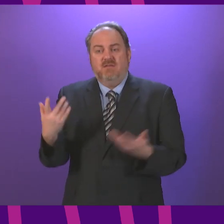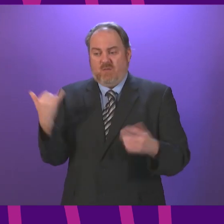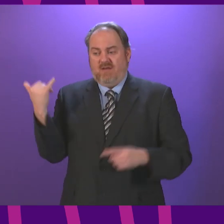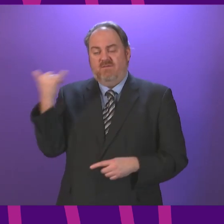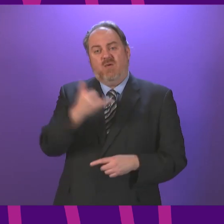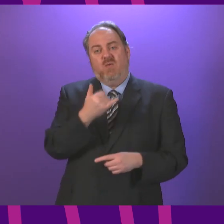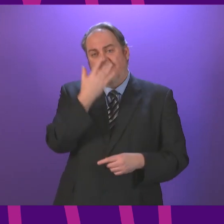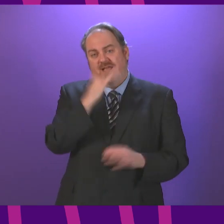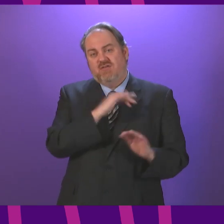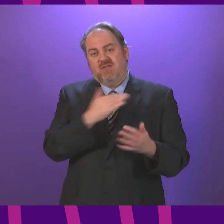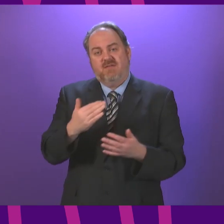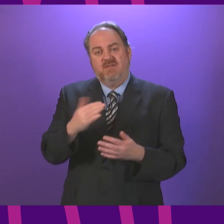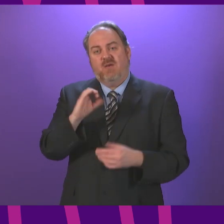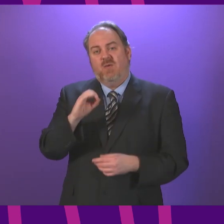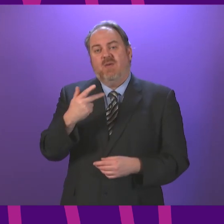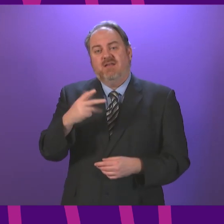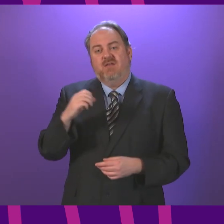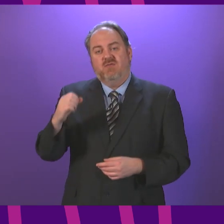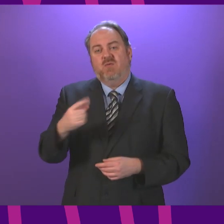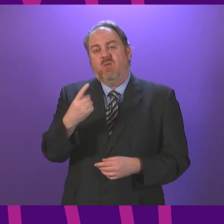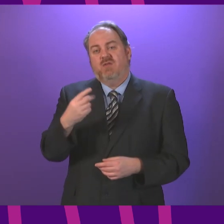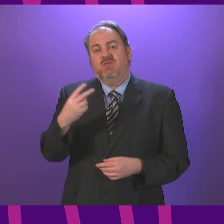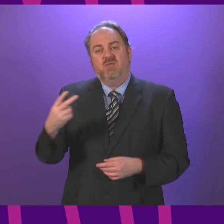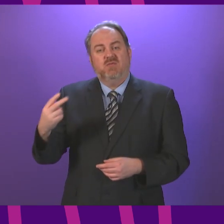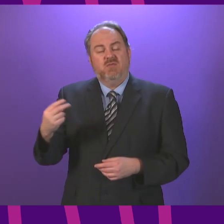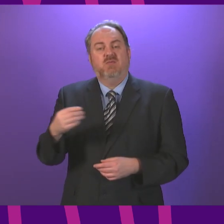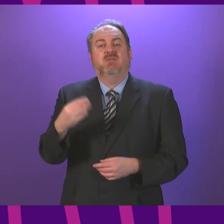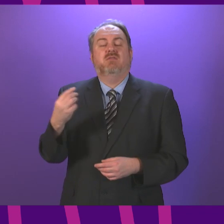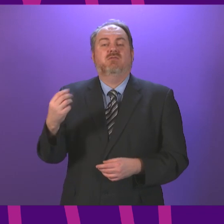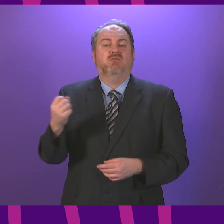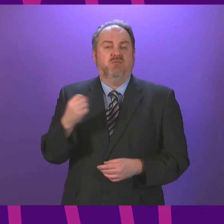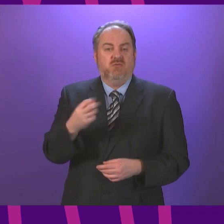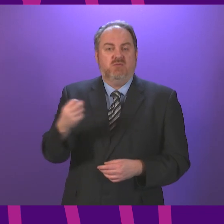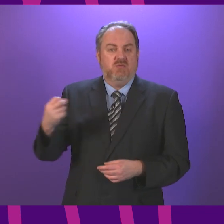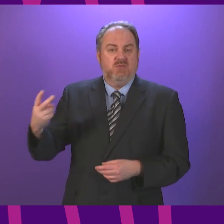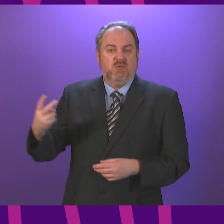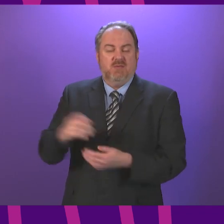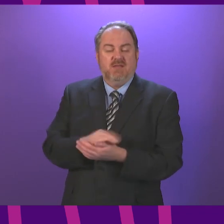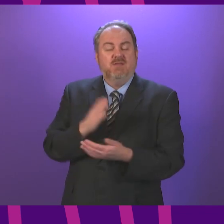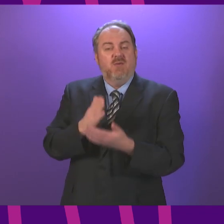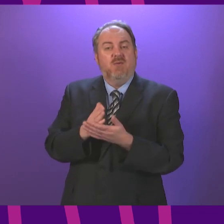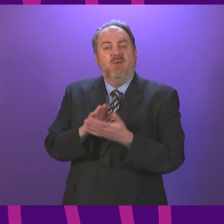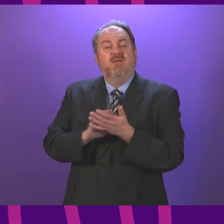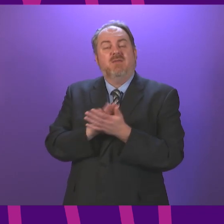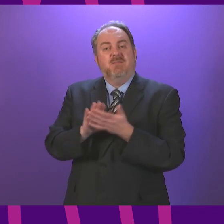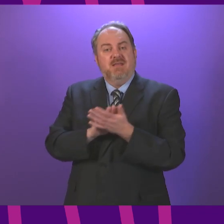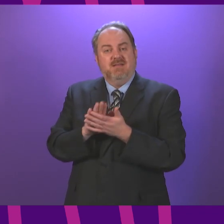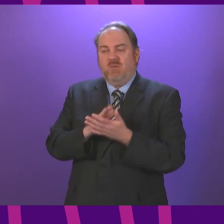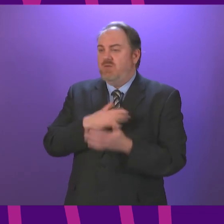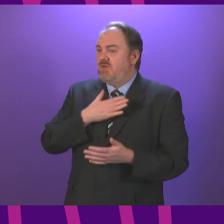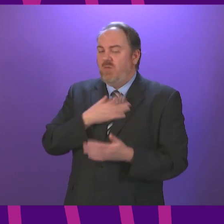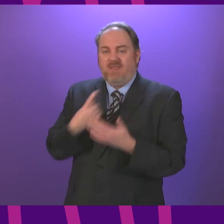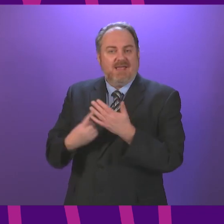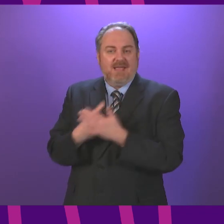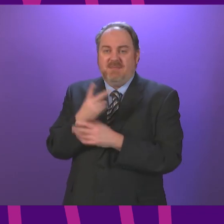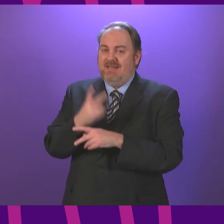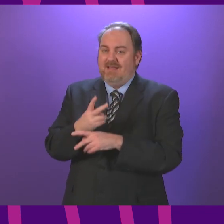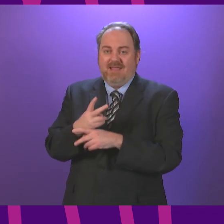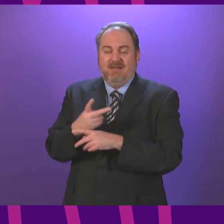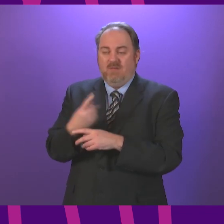on 0800 1244 222 so that we can try to ensure that what we heard about in Aberdeen might never be repeated?